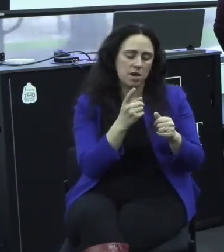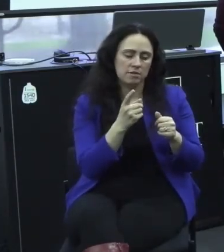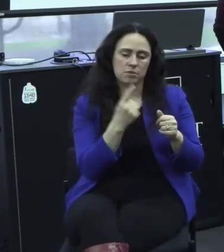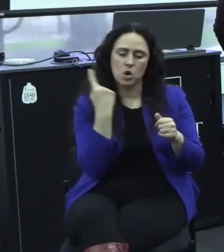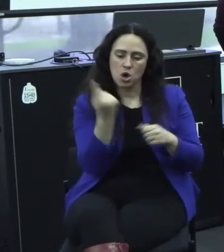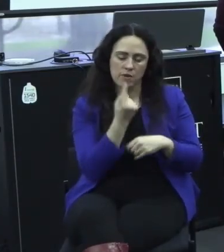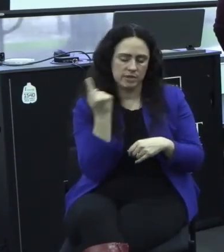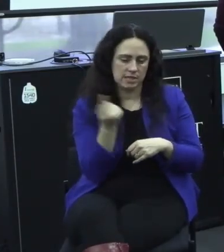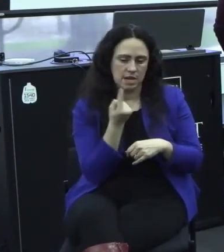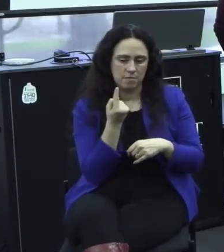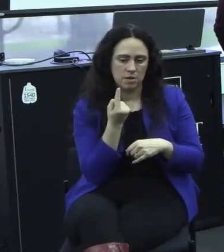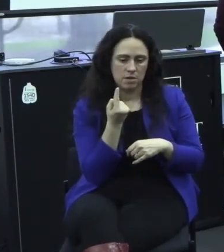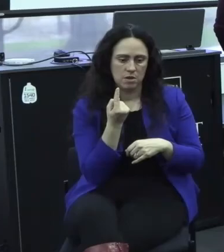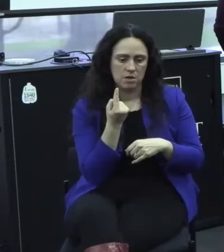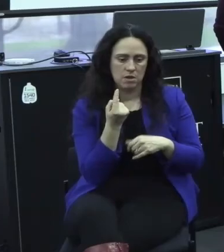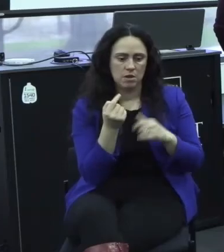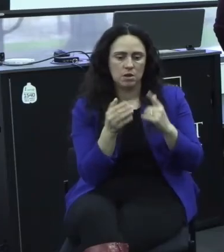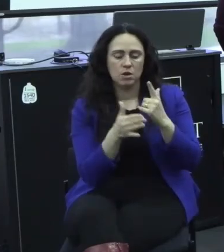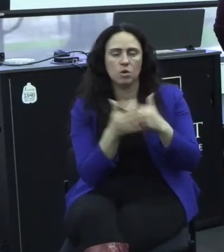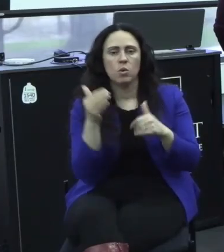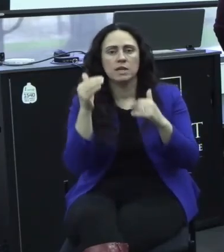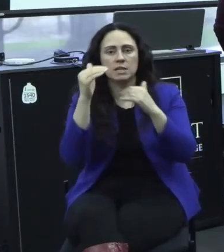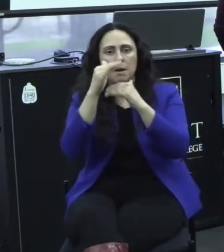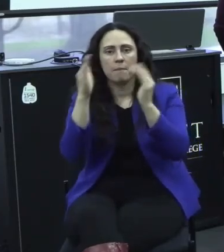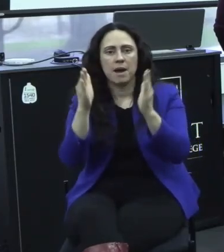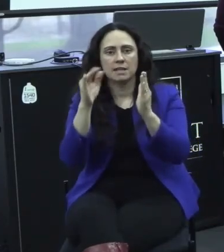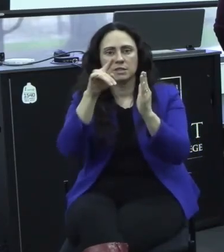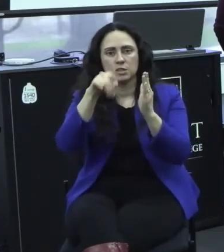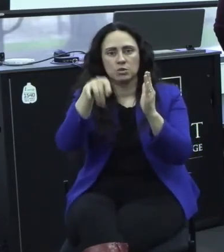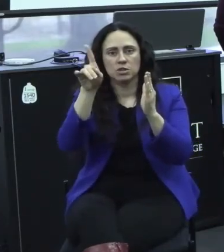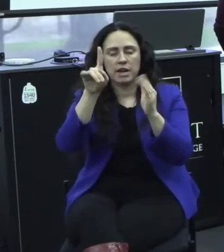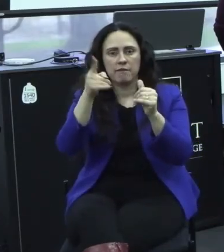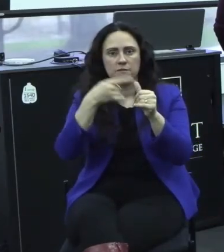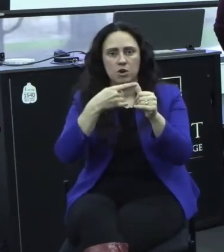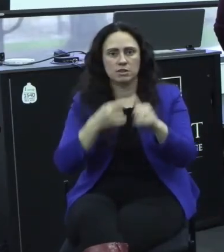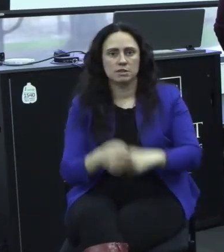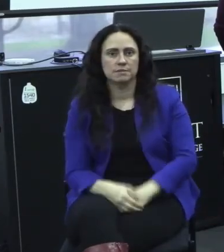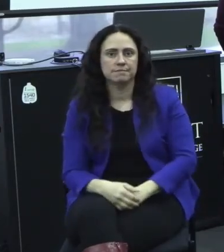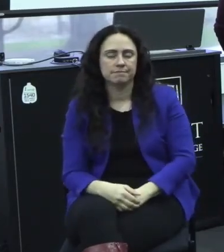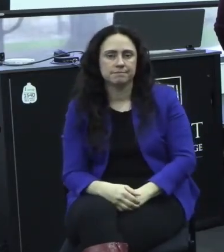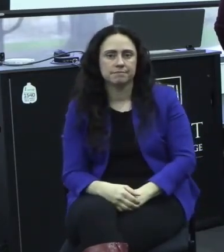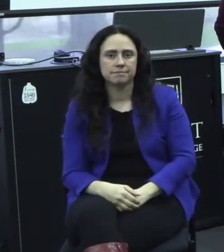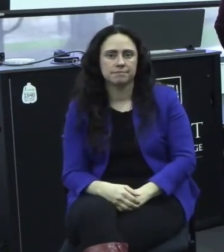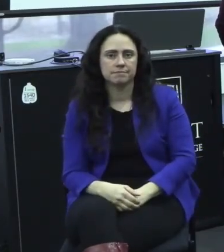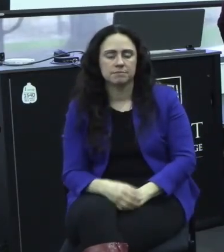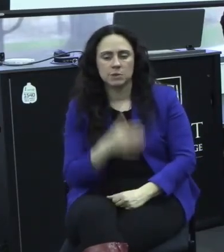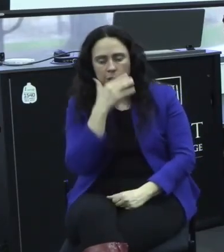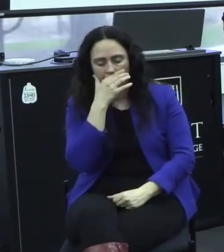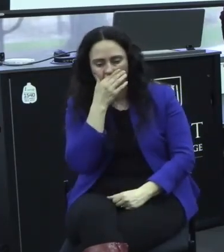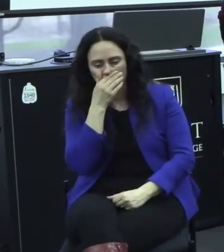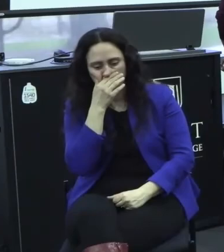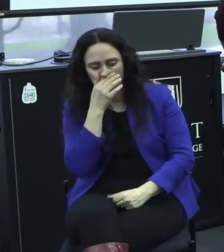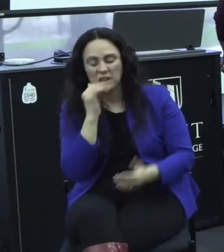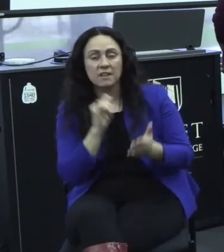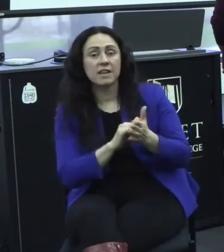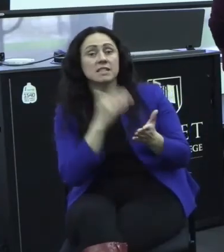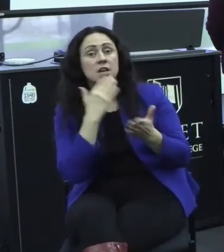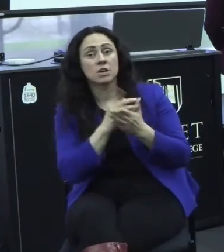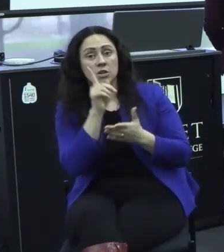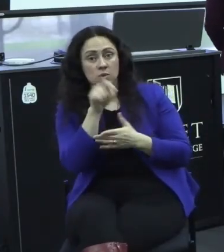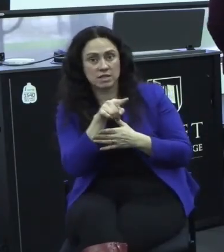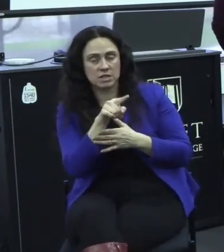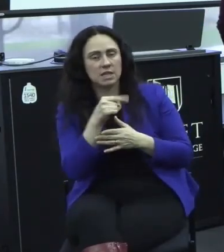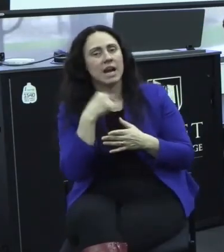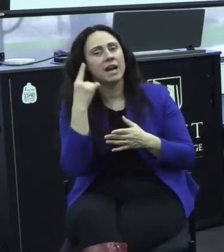once. What boxes do you check first? That's a fantastic question.